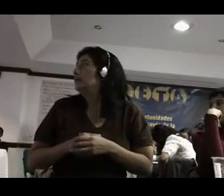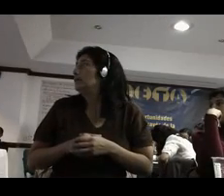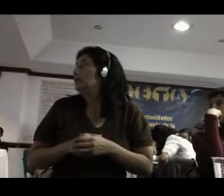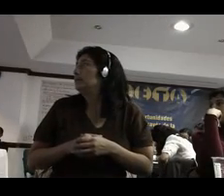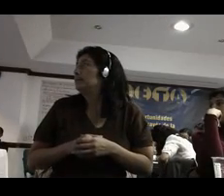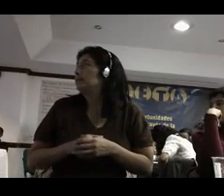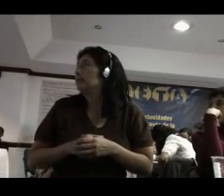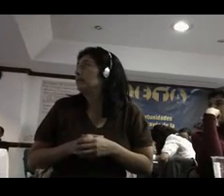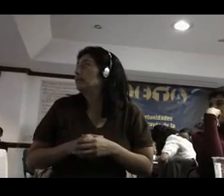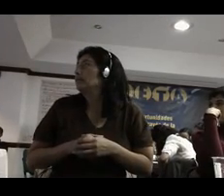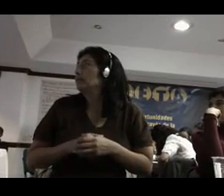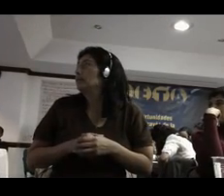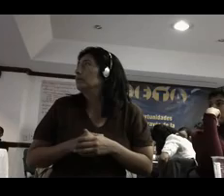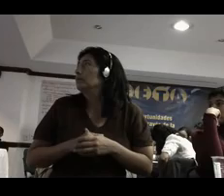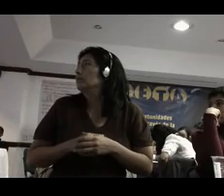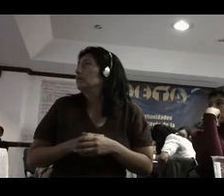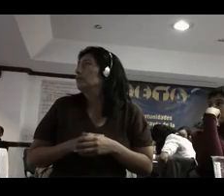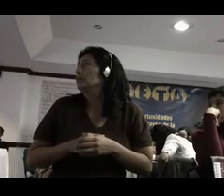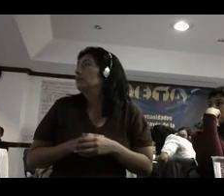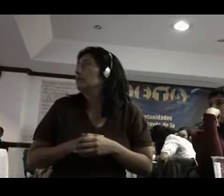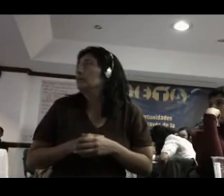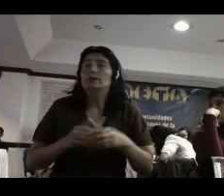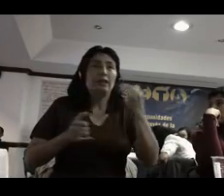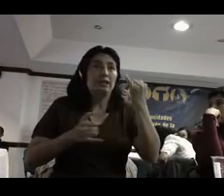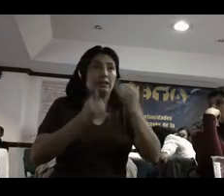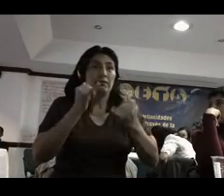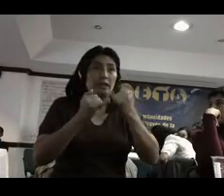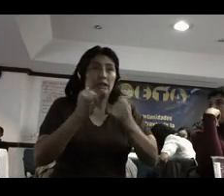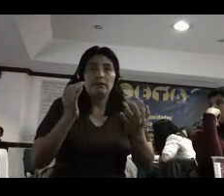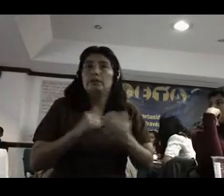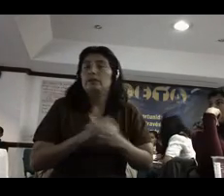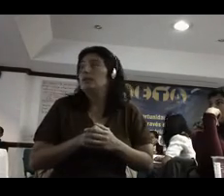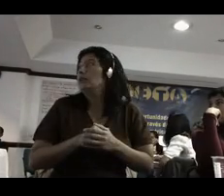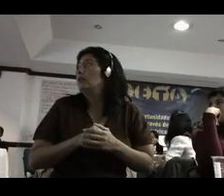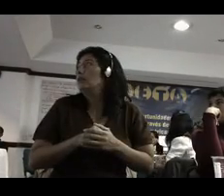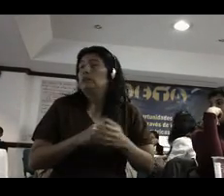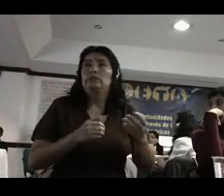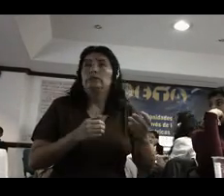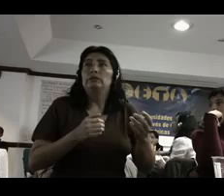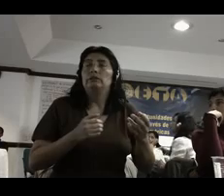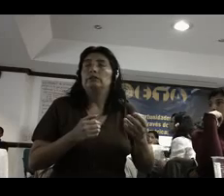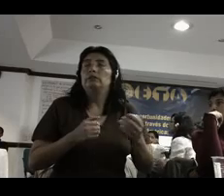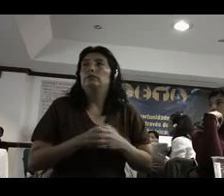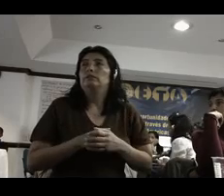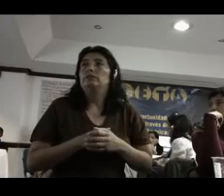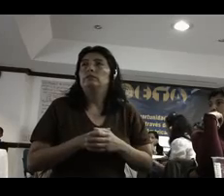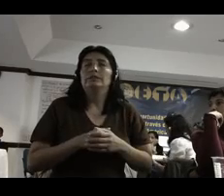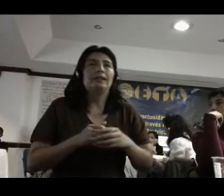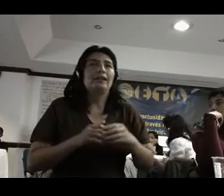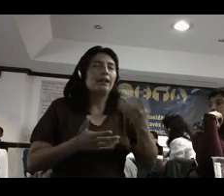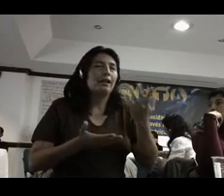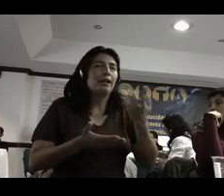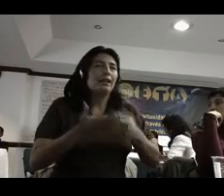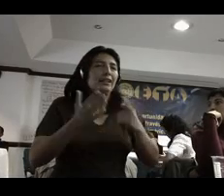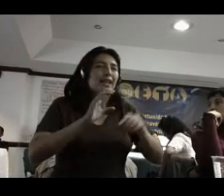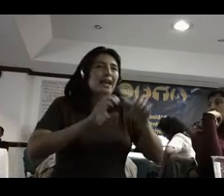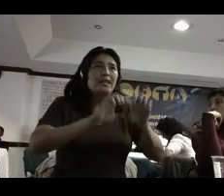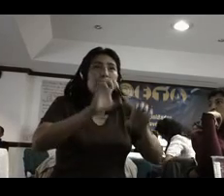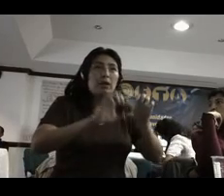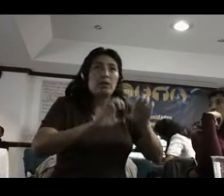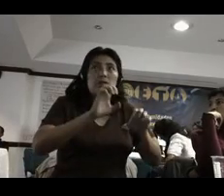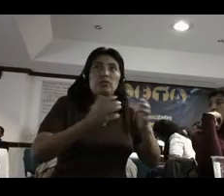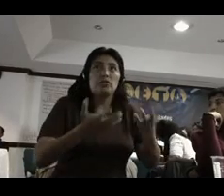So then finally I come back. I like to say we, so it's not so much me. But we come back, and we announce the judgment we've made